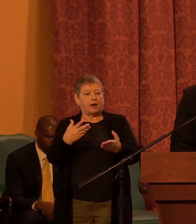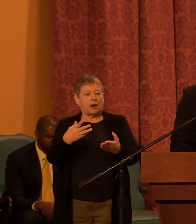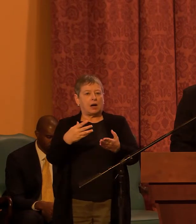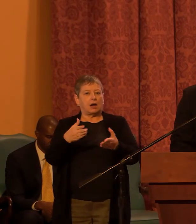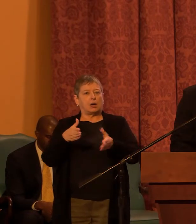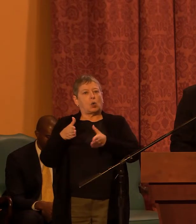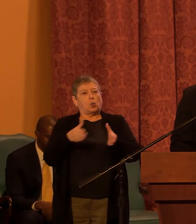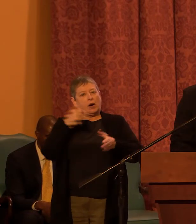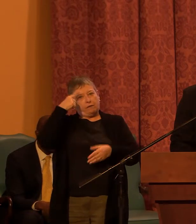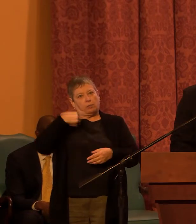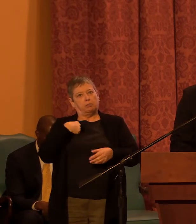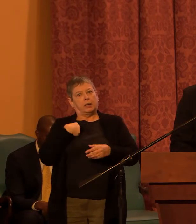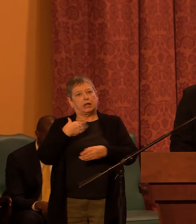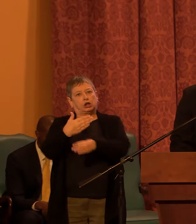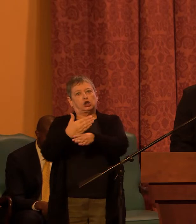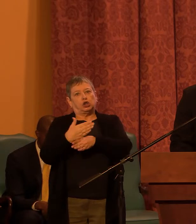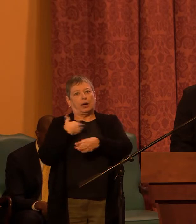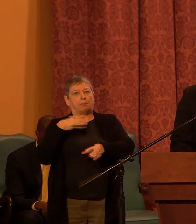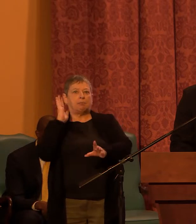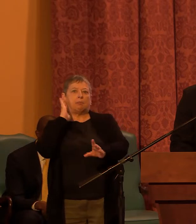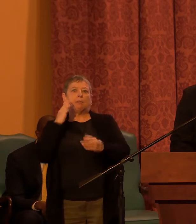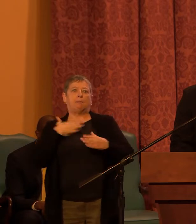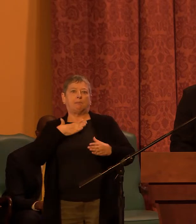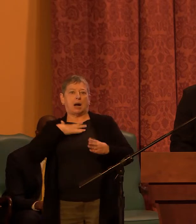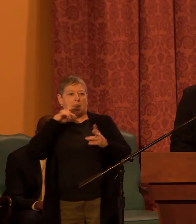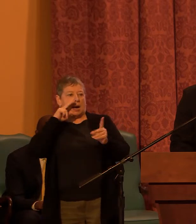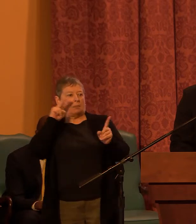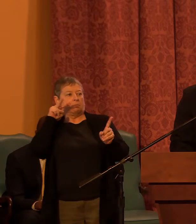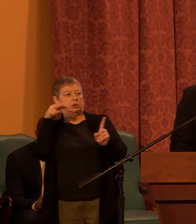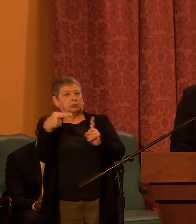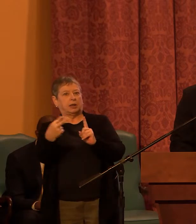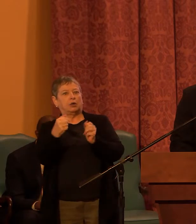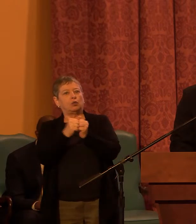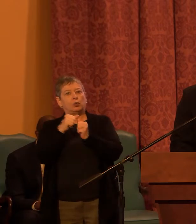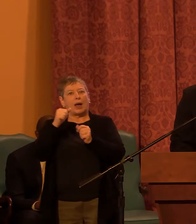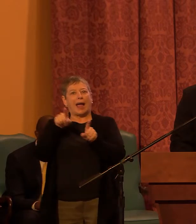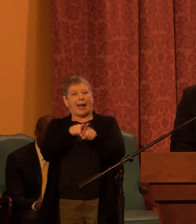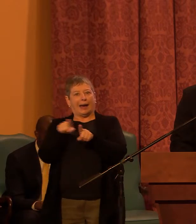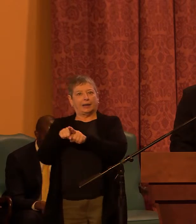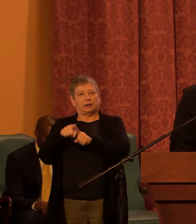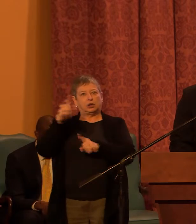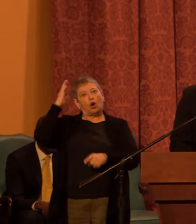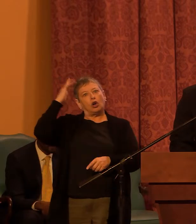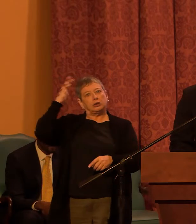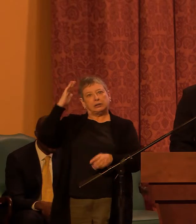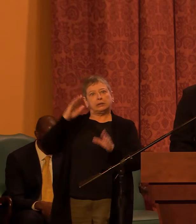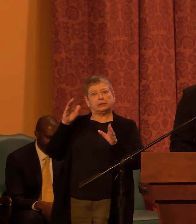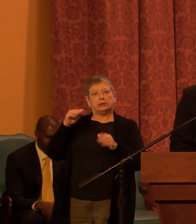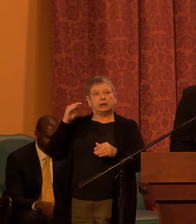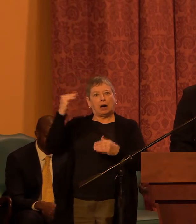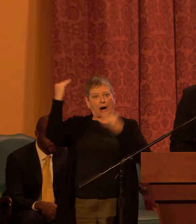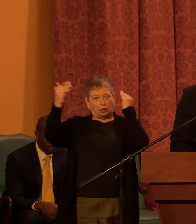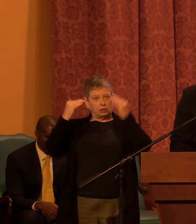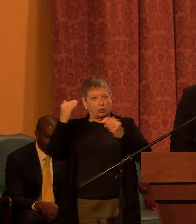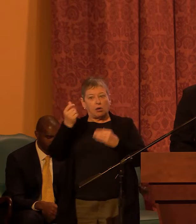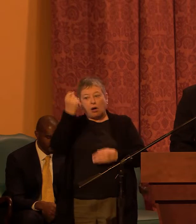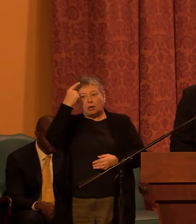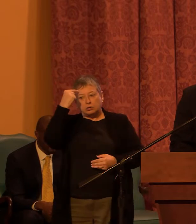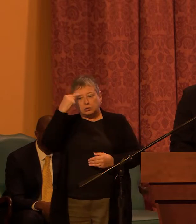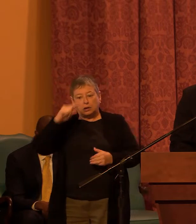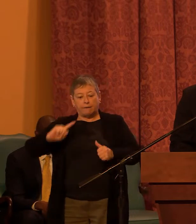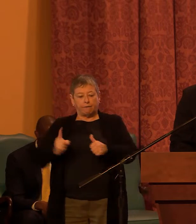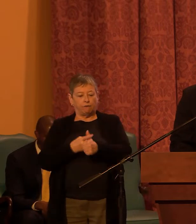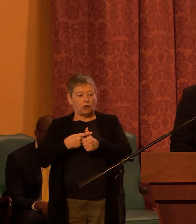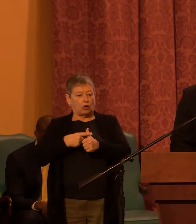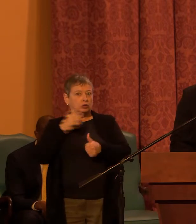platform for me to share my perspectives as an autistic adult with educators and service providers. Their commitment to understanding diverse